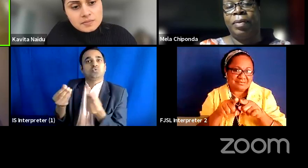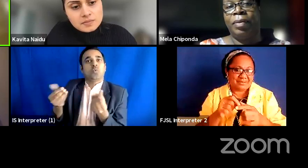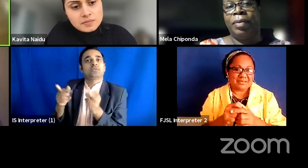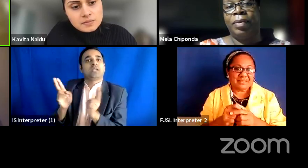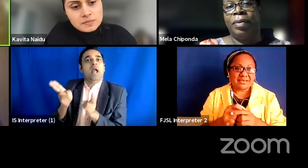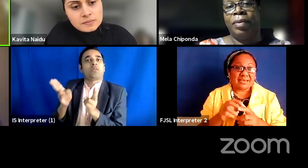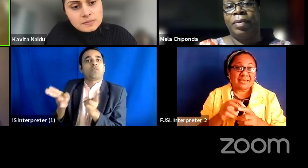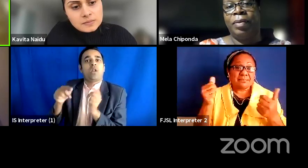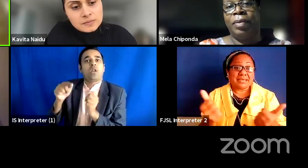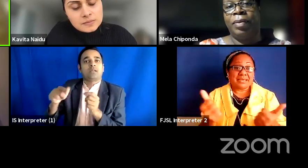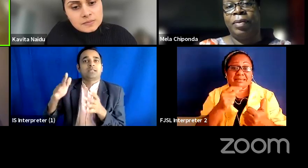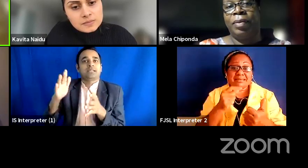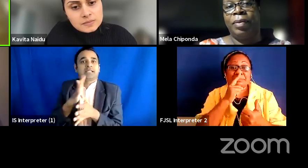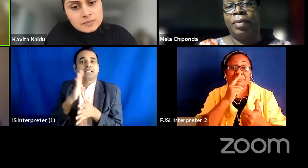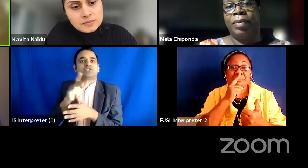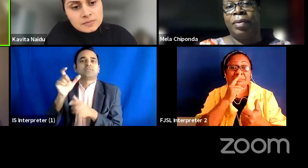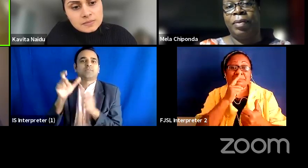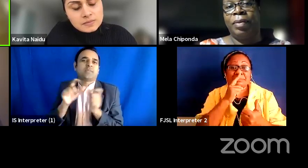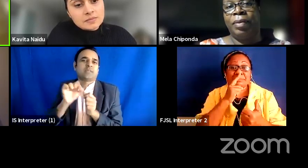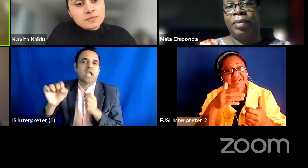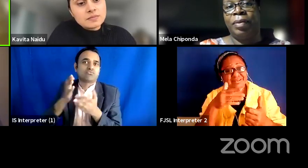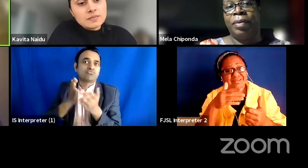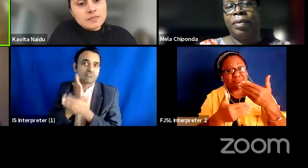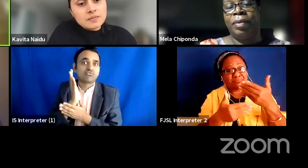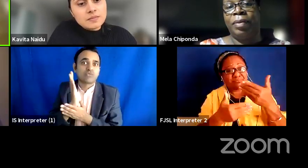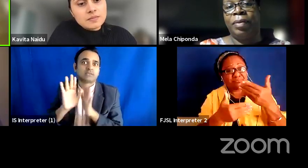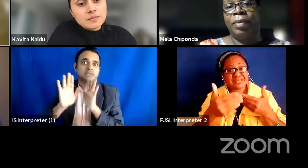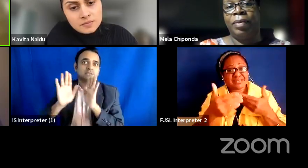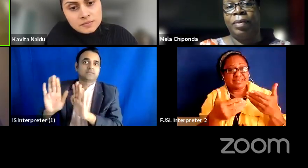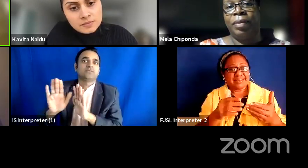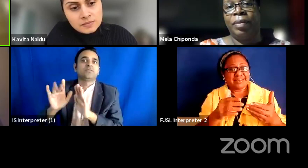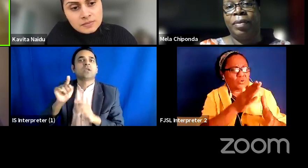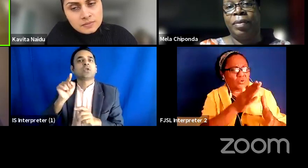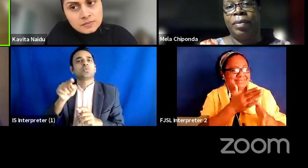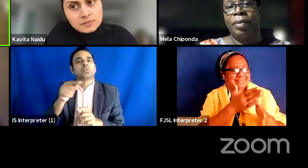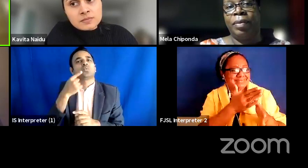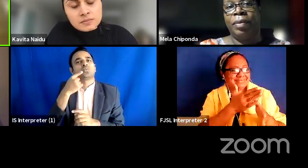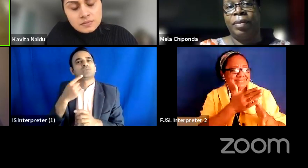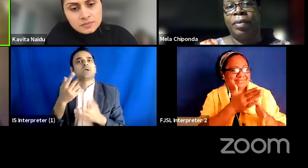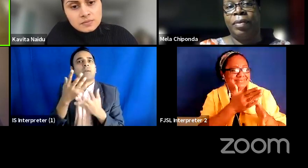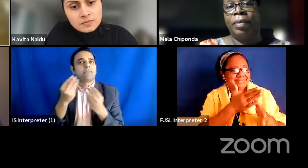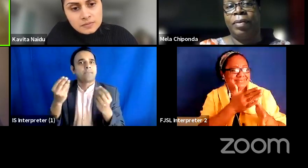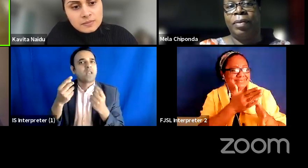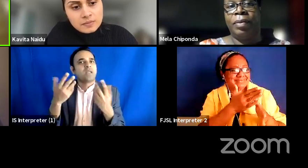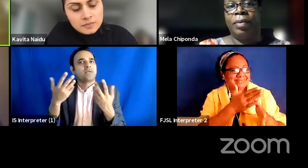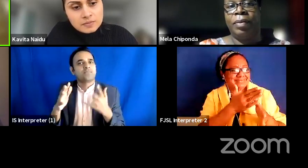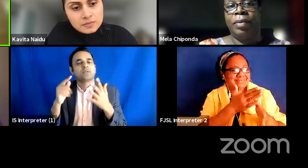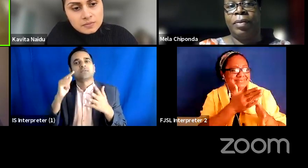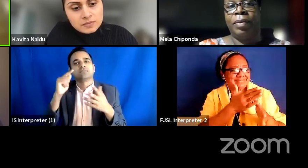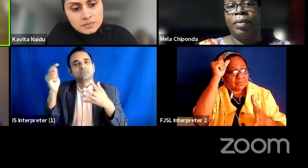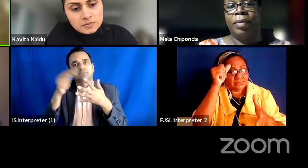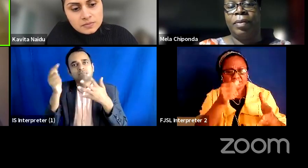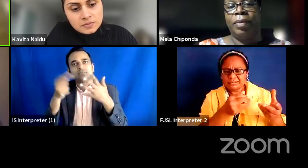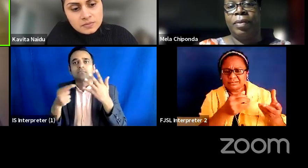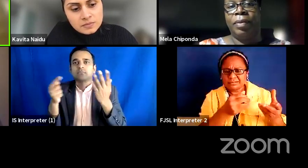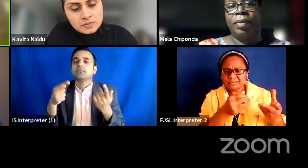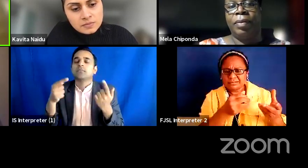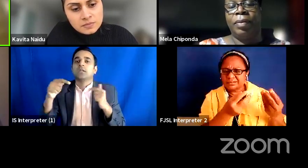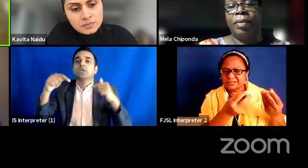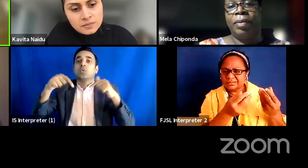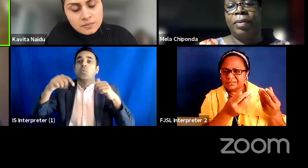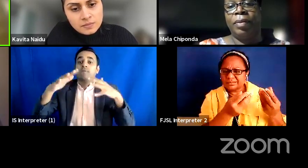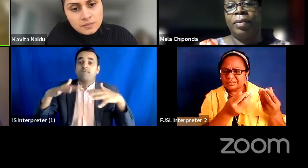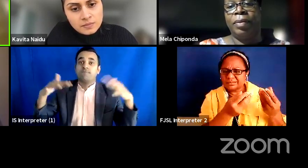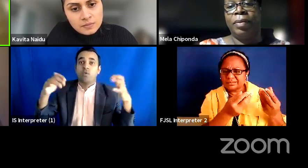forum, of their indigenous knowledge, which is vital for the survival of the planet,